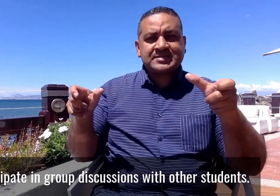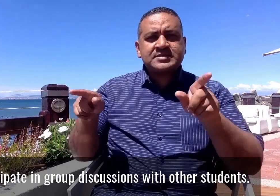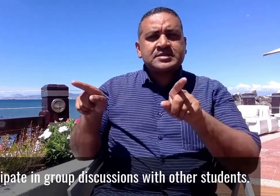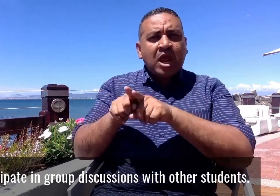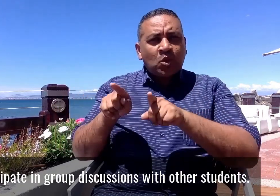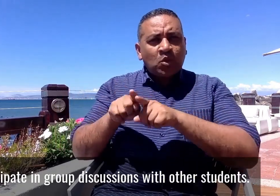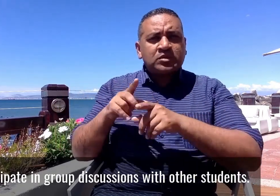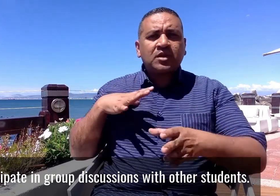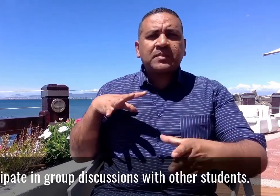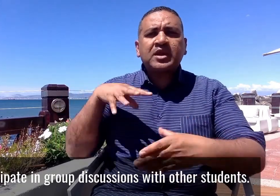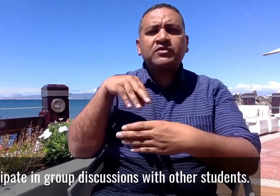students.